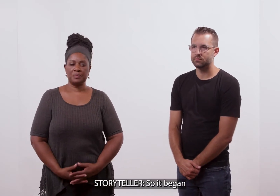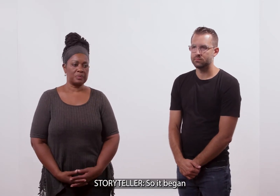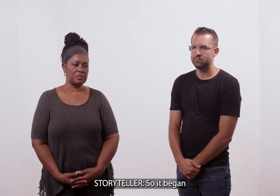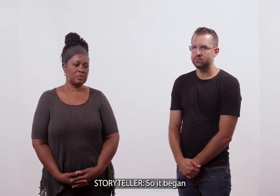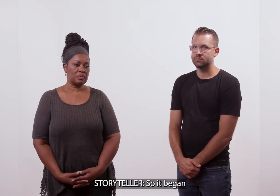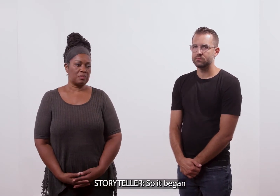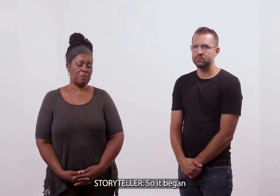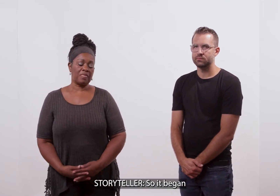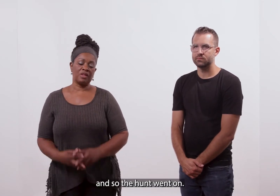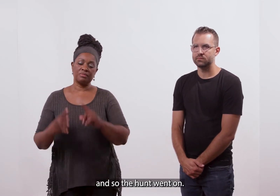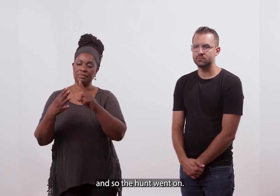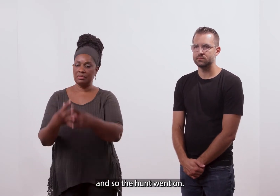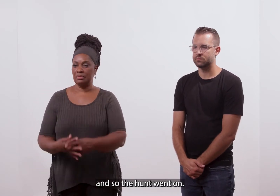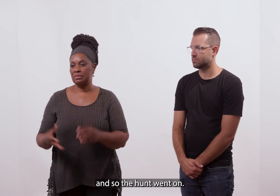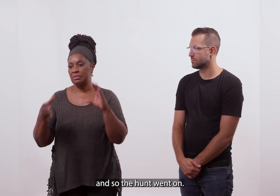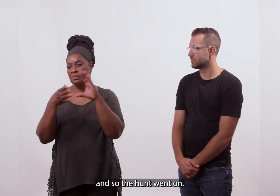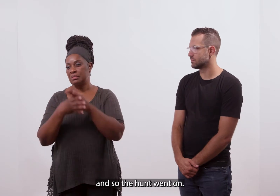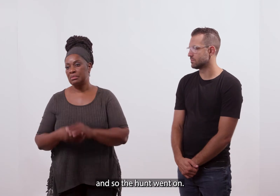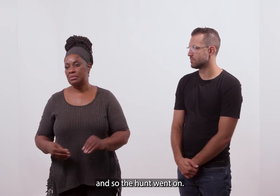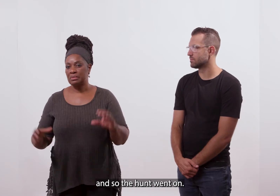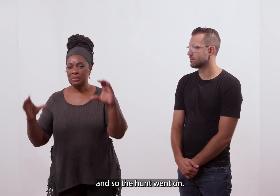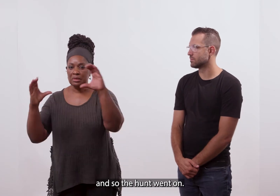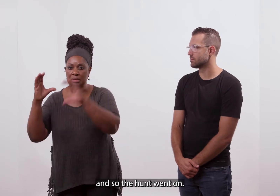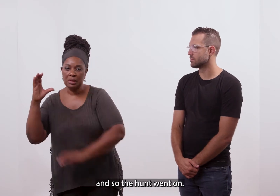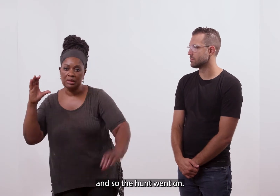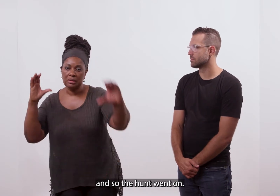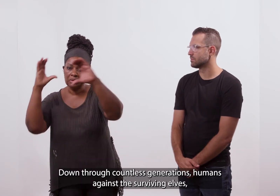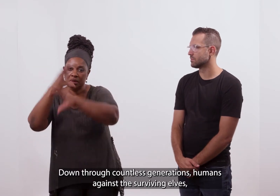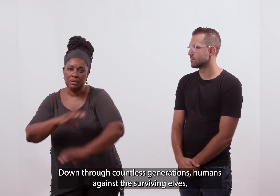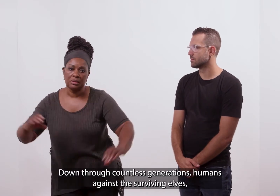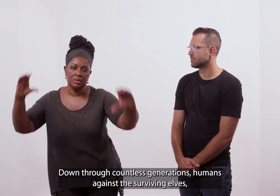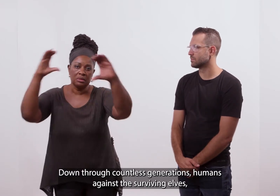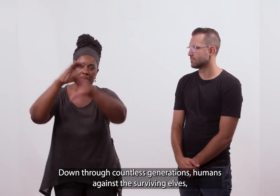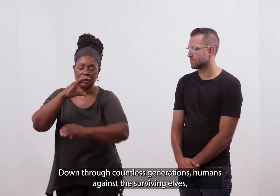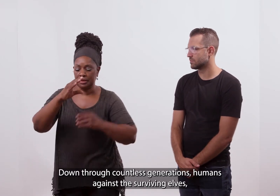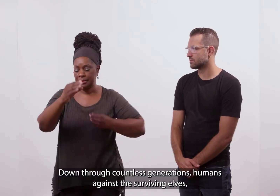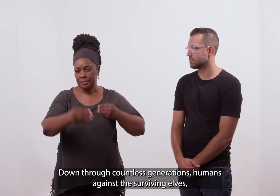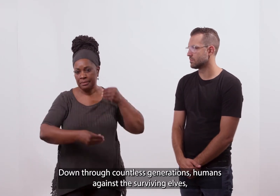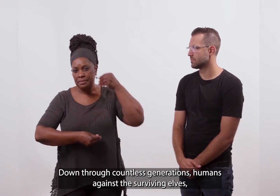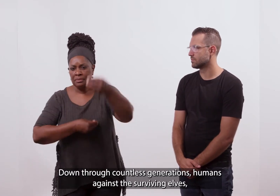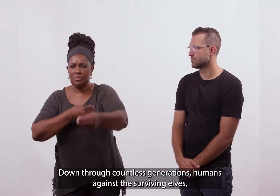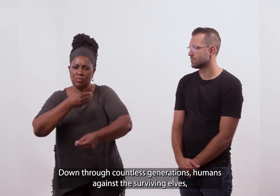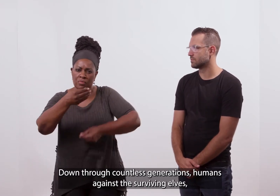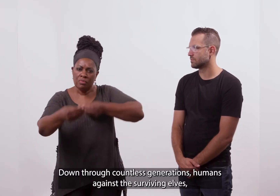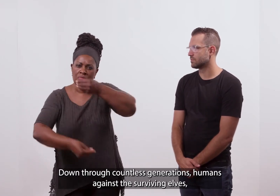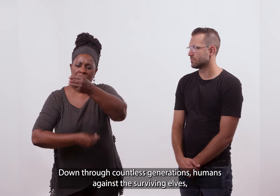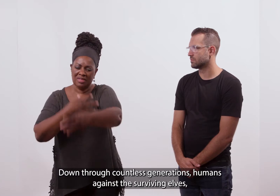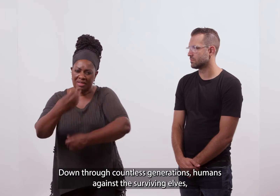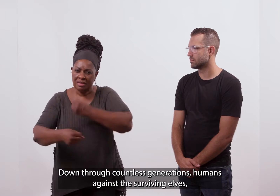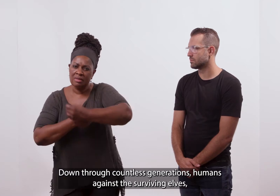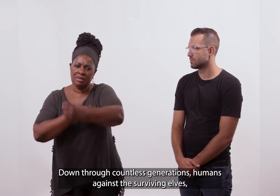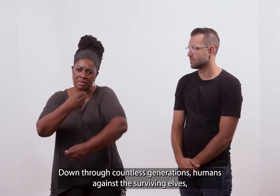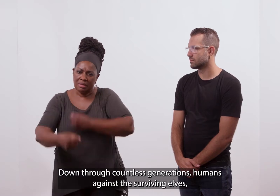So it began, and so the hunt went on. Down through countless generations,